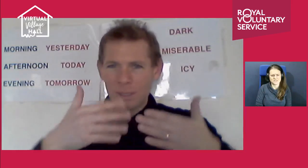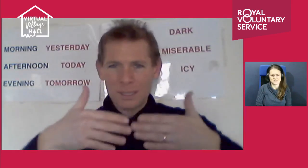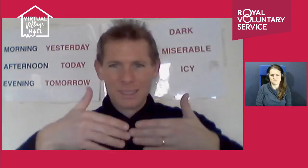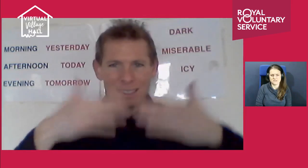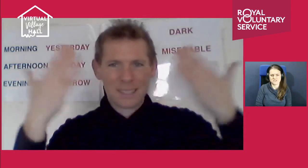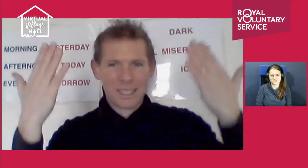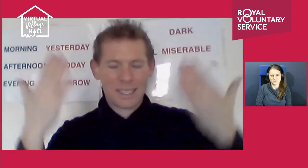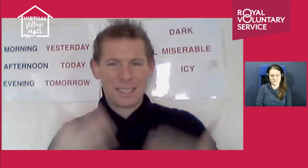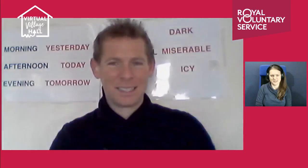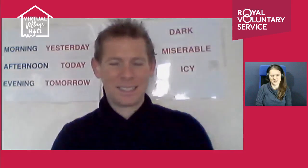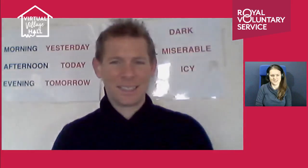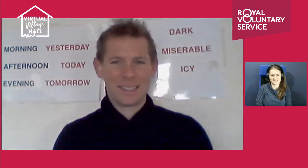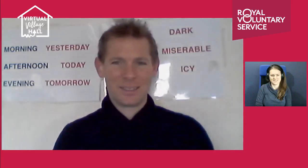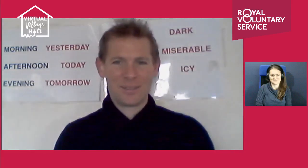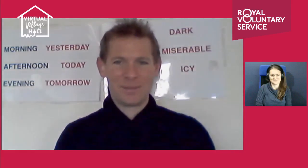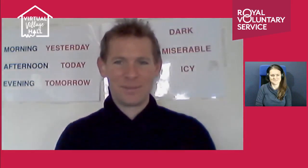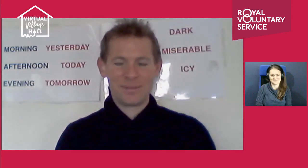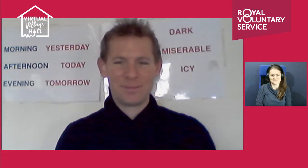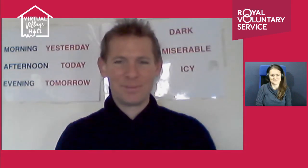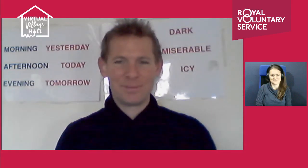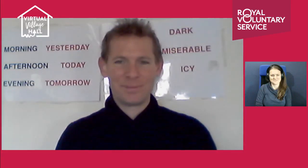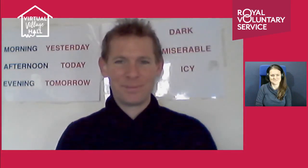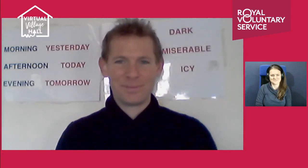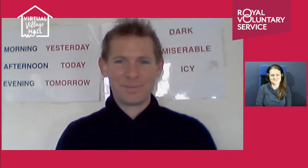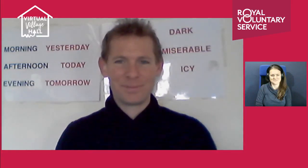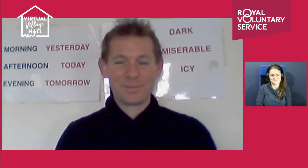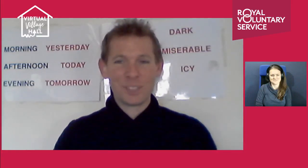Oh, it's a miserable day.